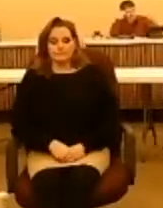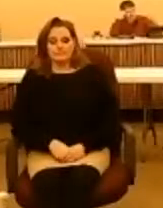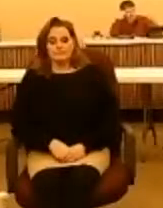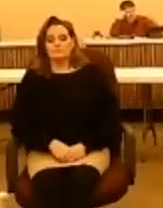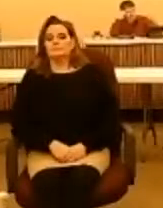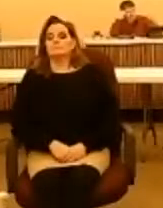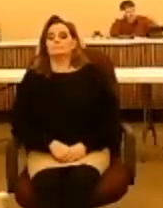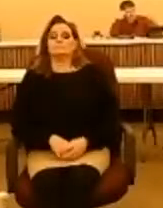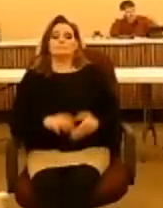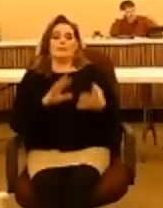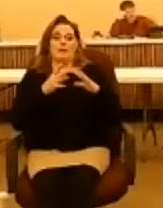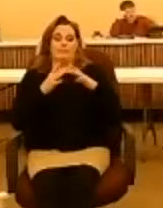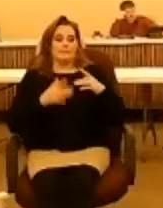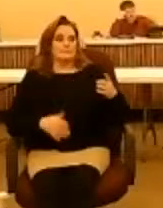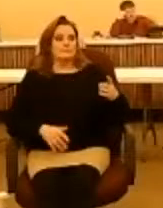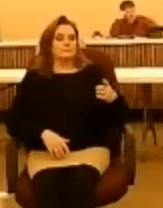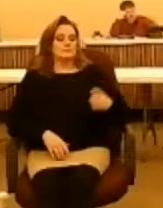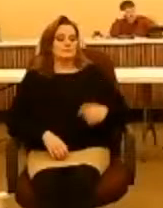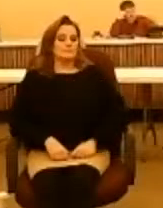Anything online?